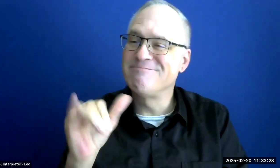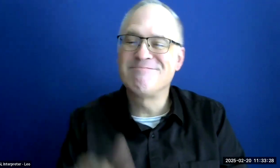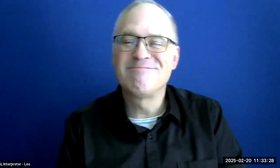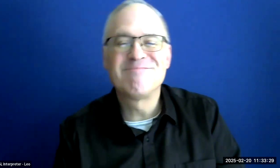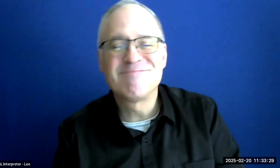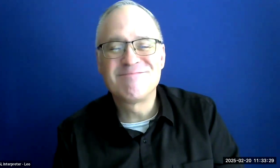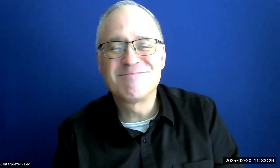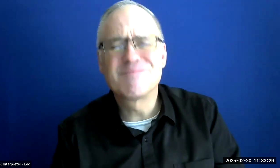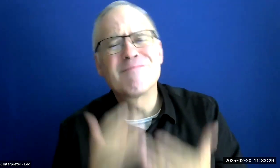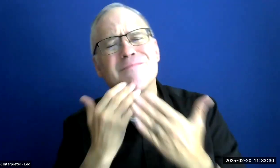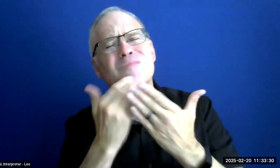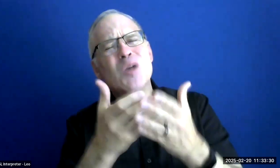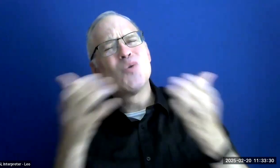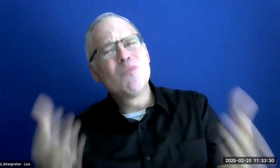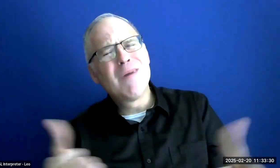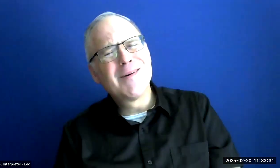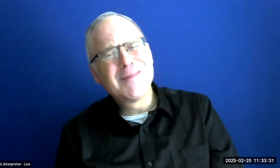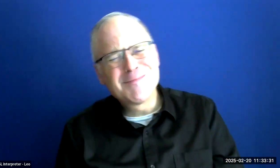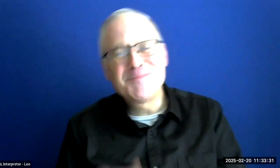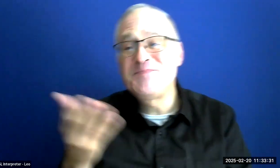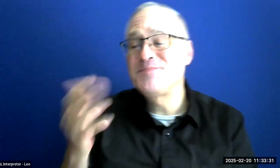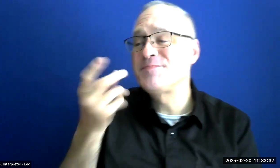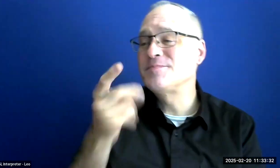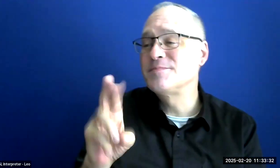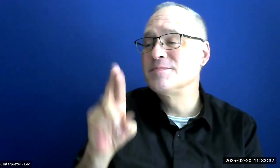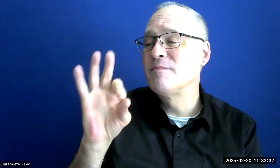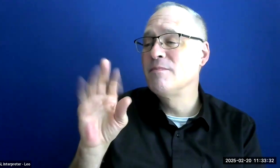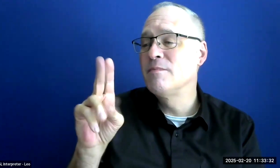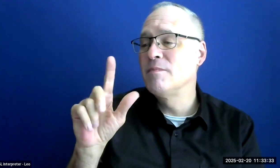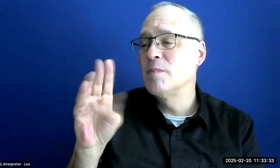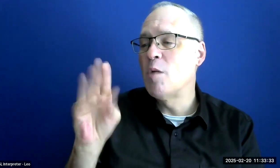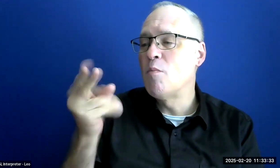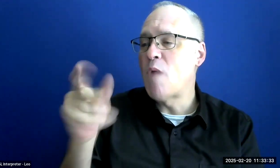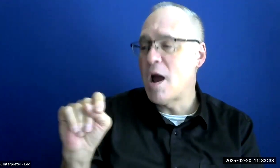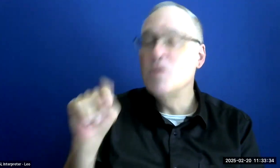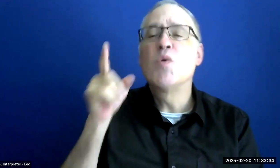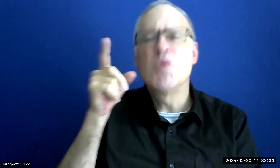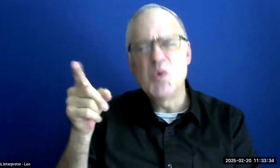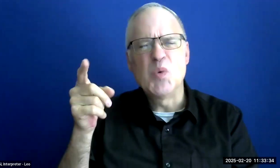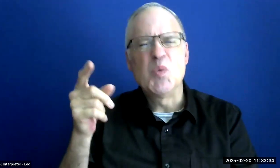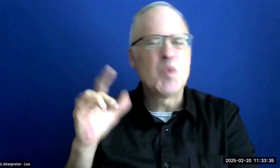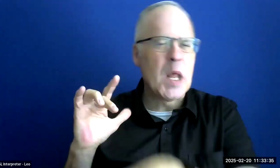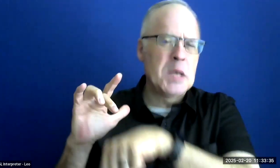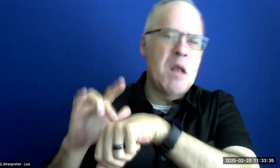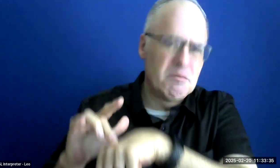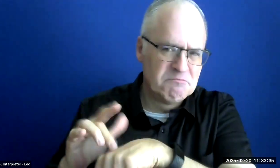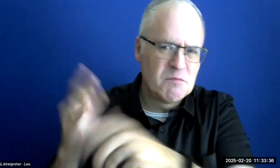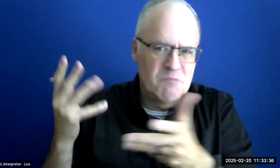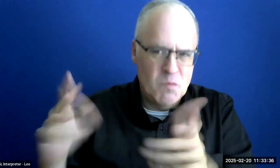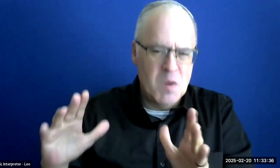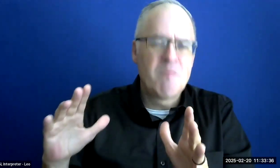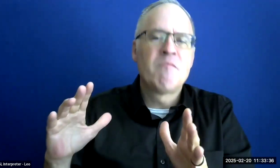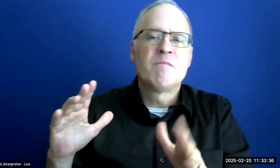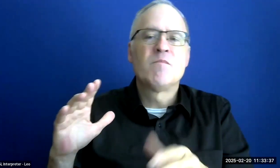Thank you so much. Dr. Fulbright, you have already kind of touched on the fact that we will not